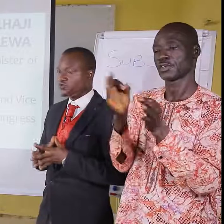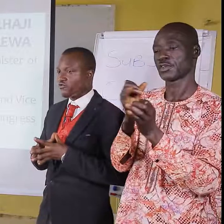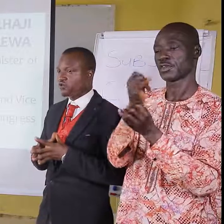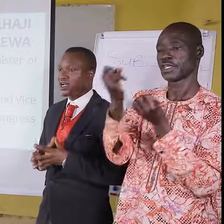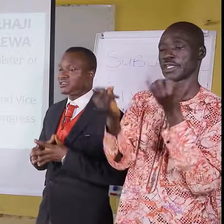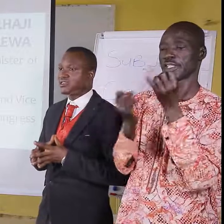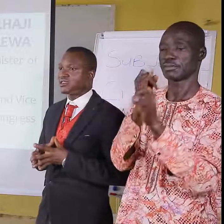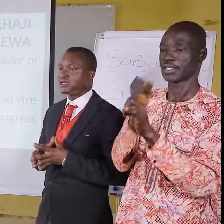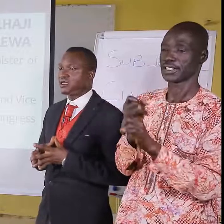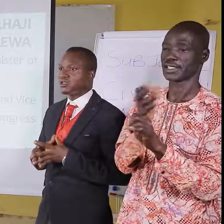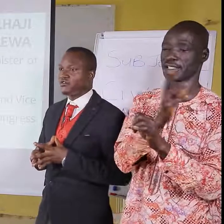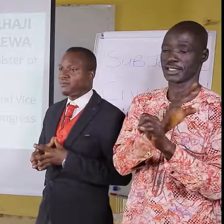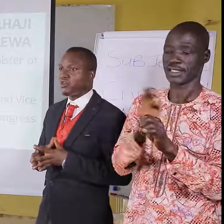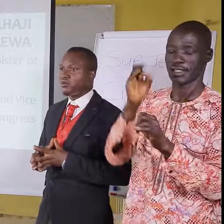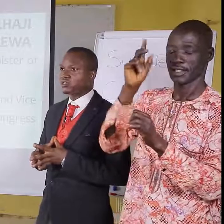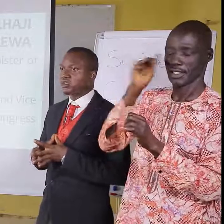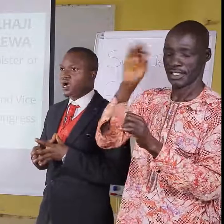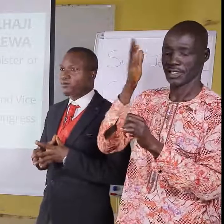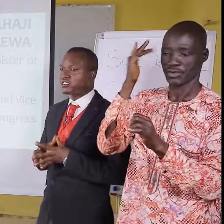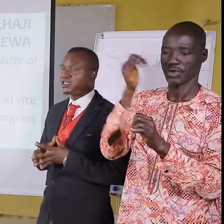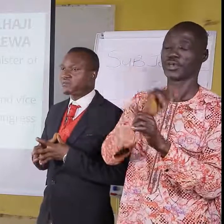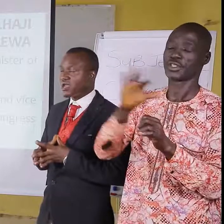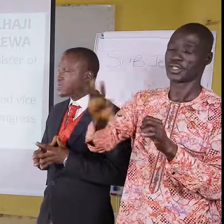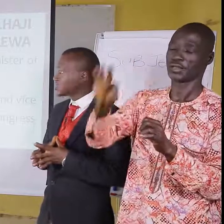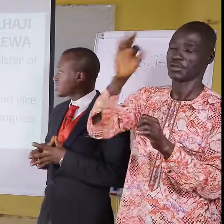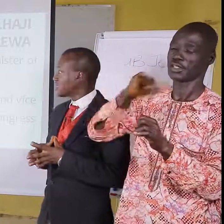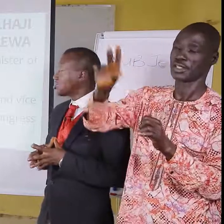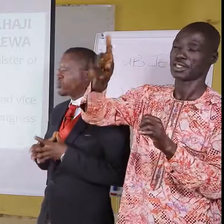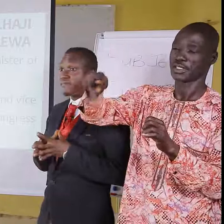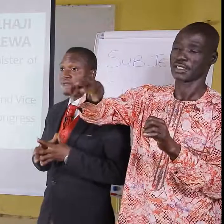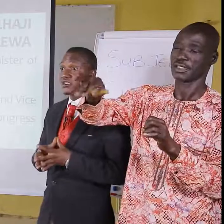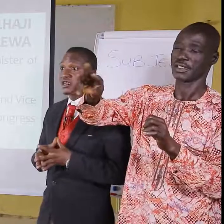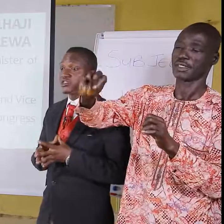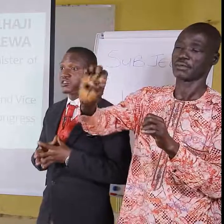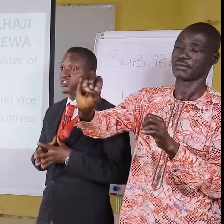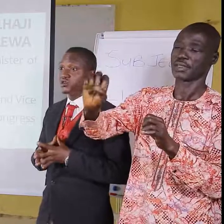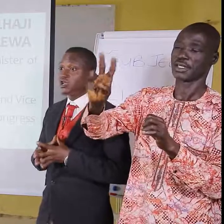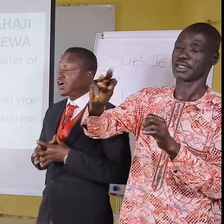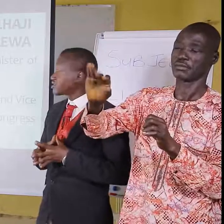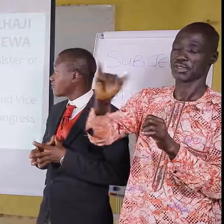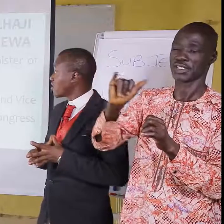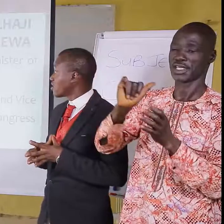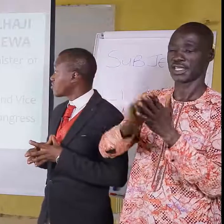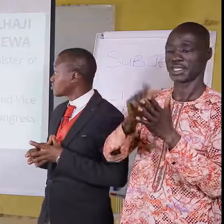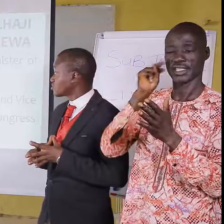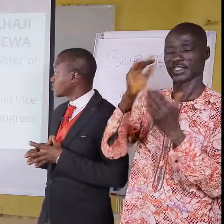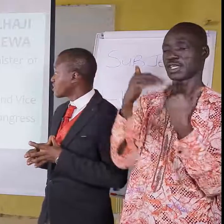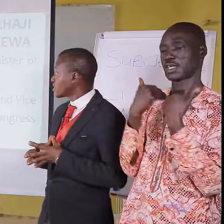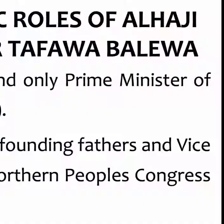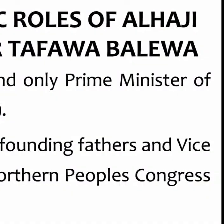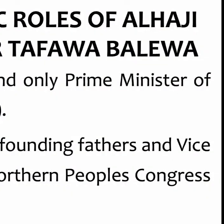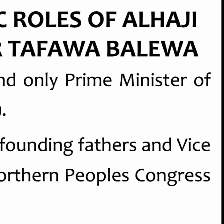on the 1st of October 1960, Tafawa Balewa was appointed prime minister, the only prime minister this great nation has ever